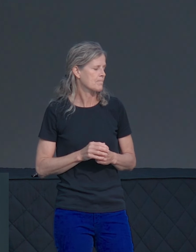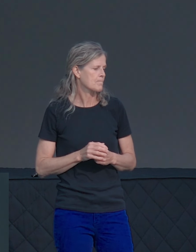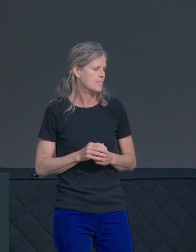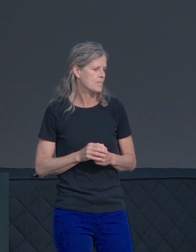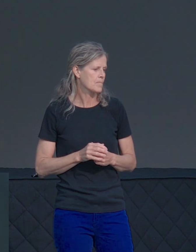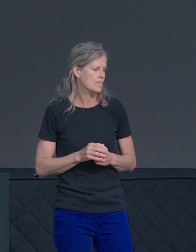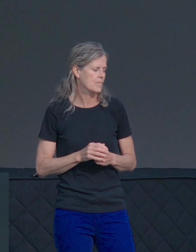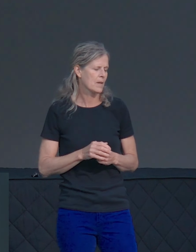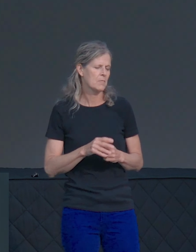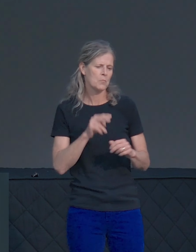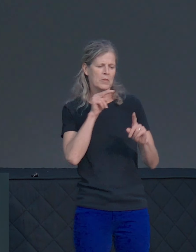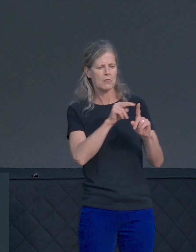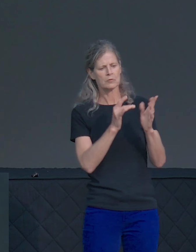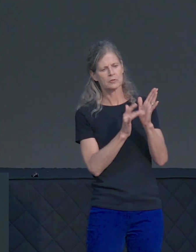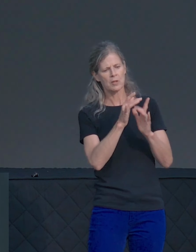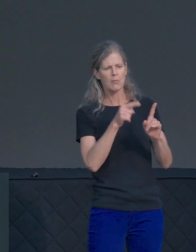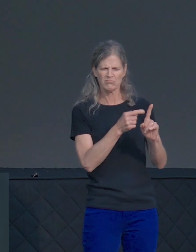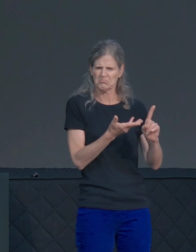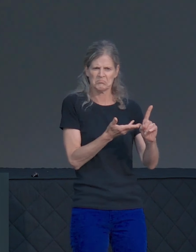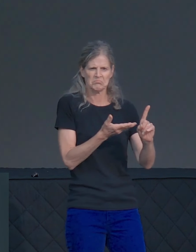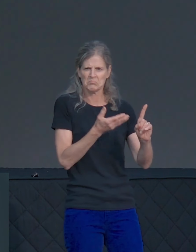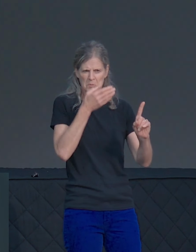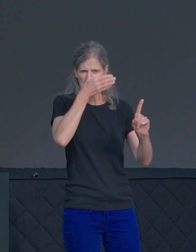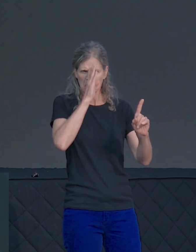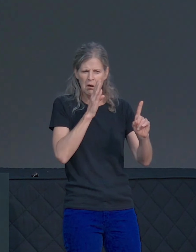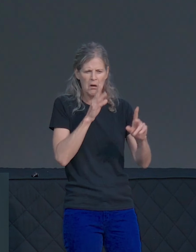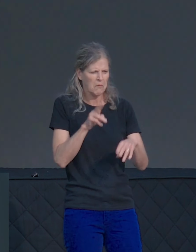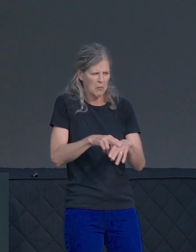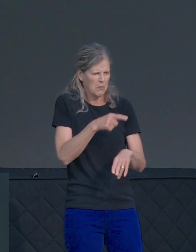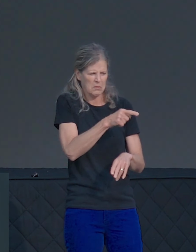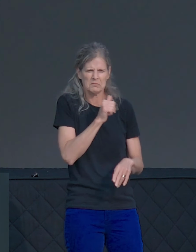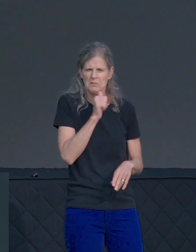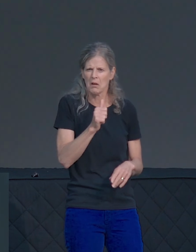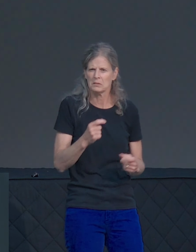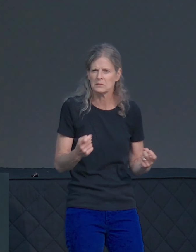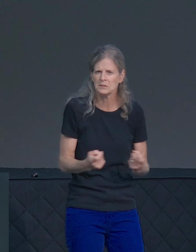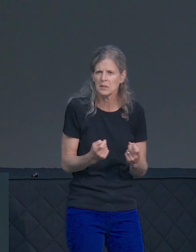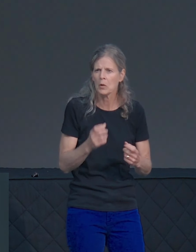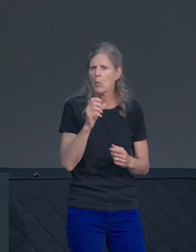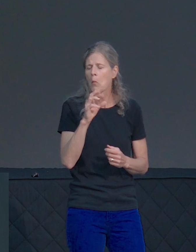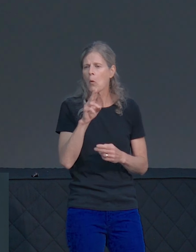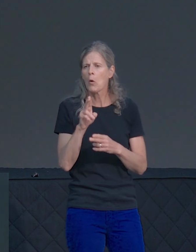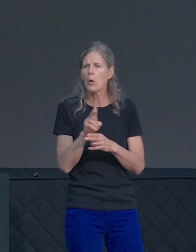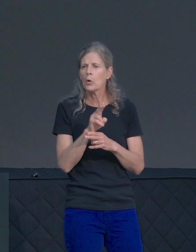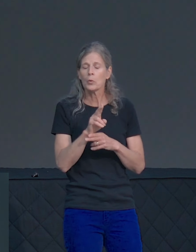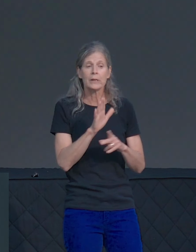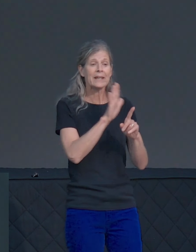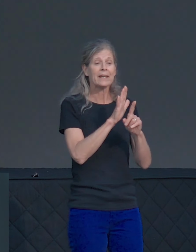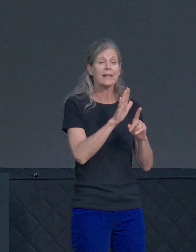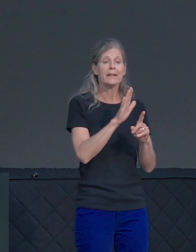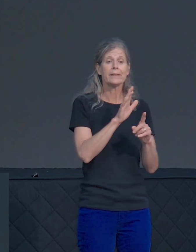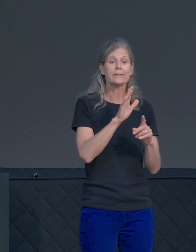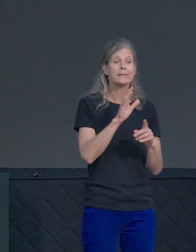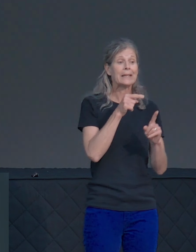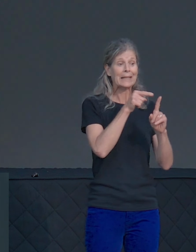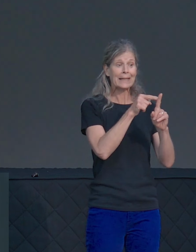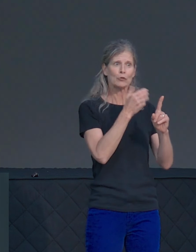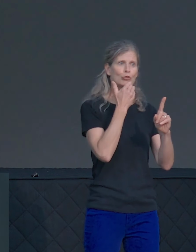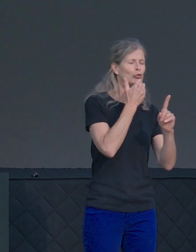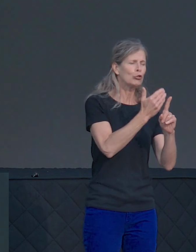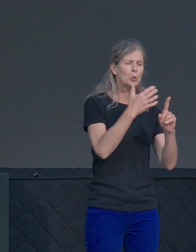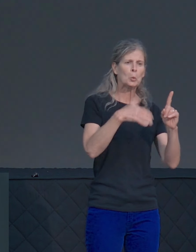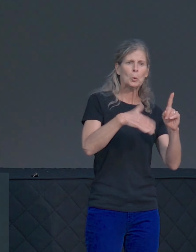We look at Jesus' life and think, well, he's God. Of course he never sinned. Or we use Jesus' divine nature as an excuse for our own sin.